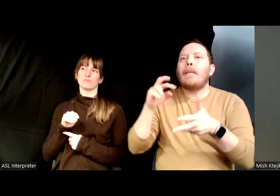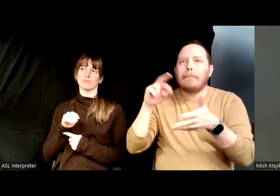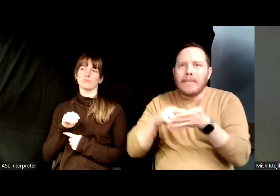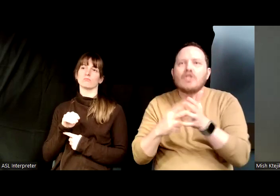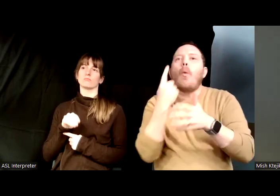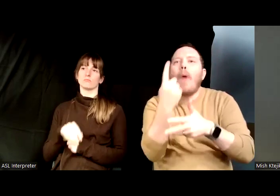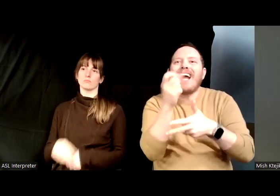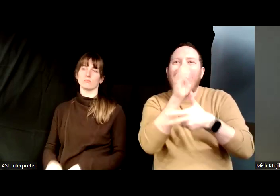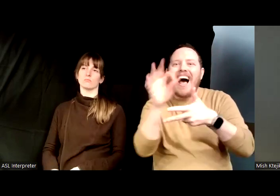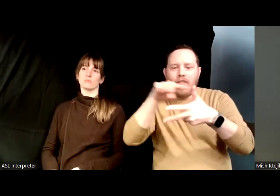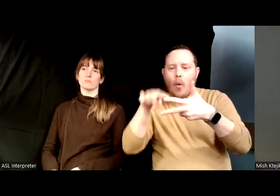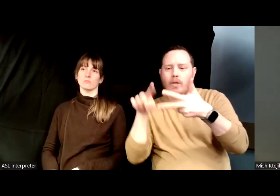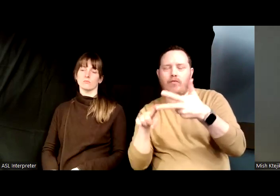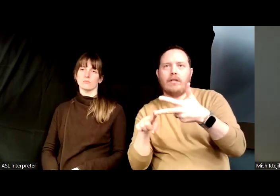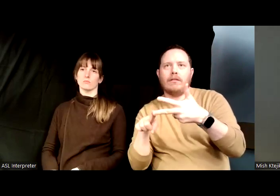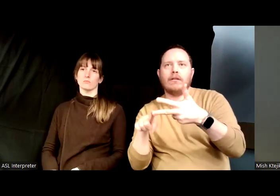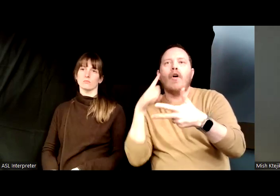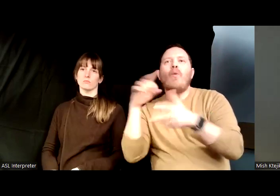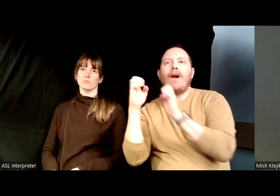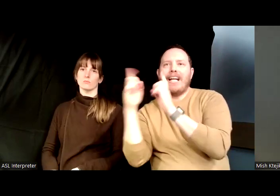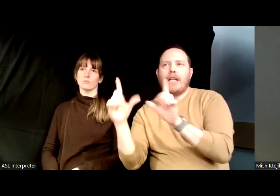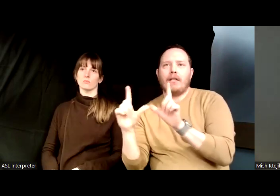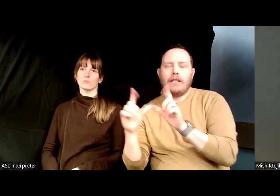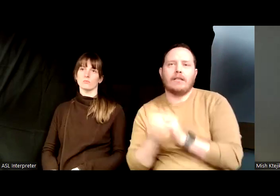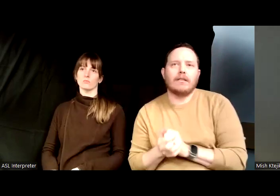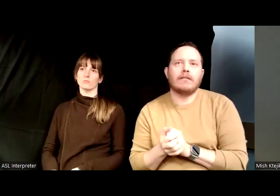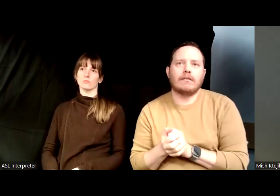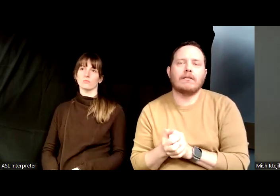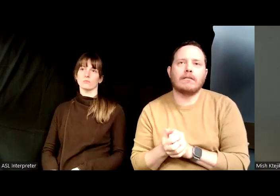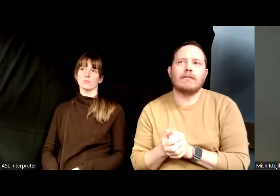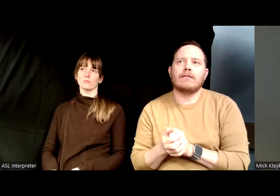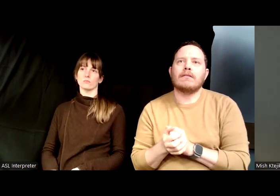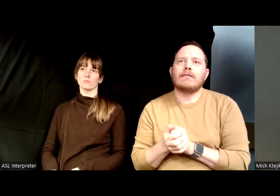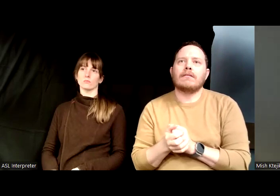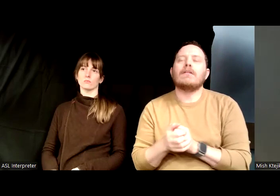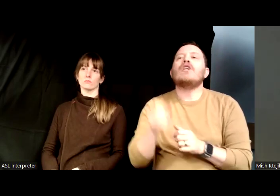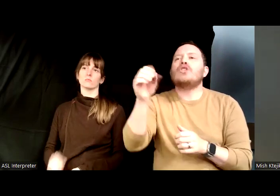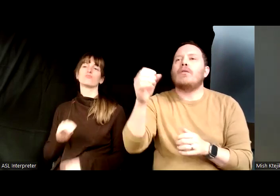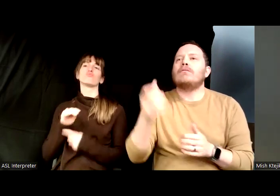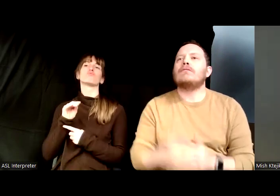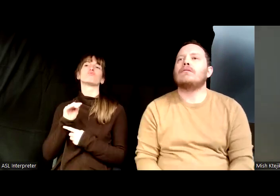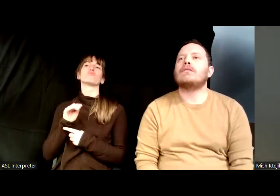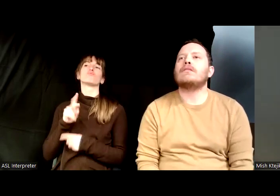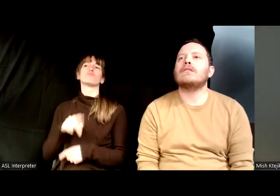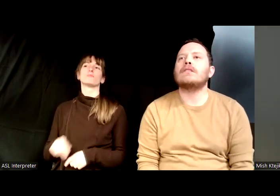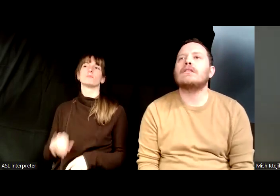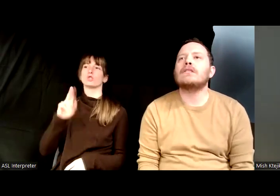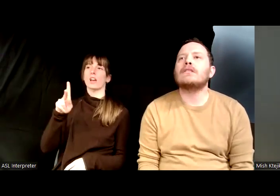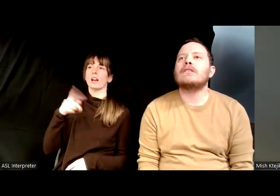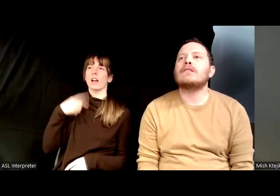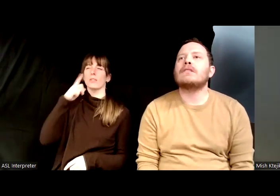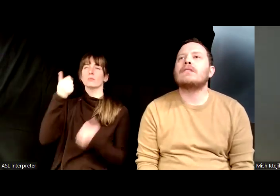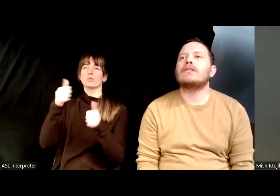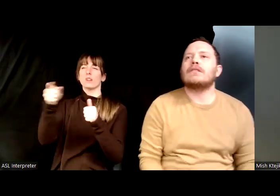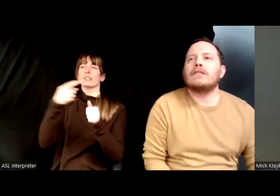all of them are required. That means that if you have one of those for the education license, you're good. Yeah. So I think